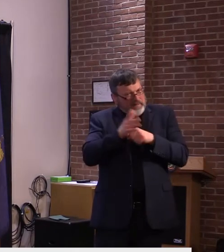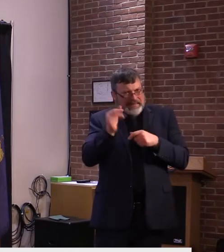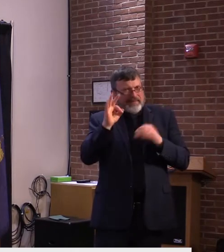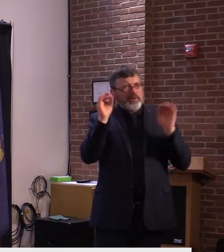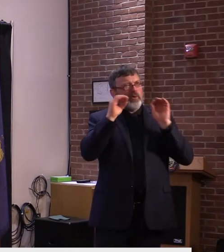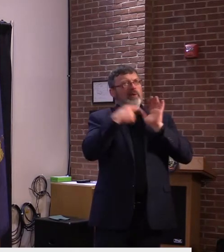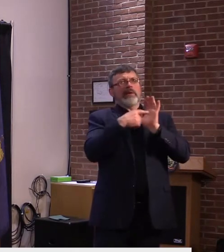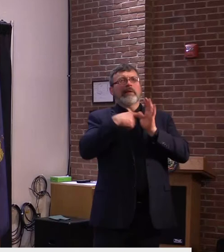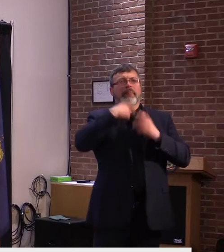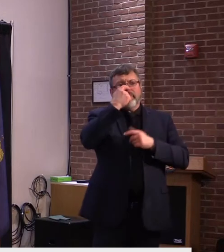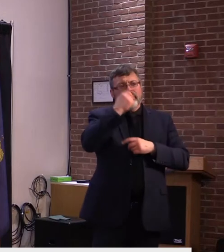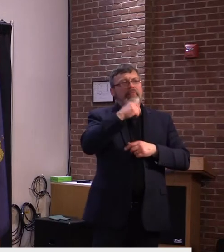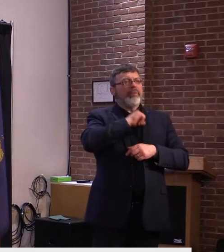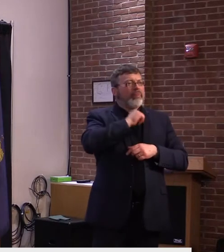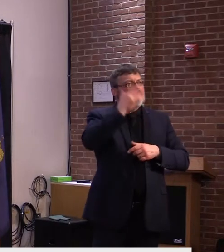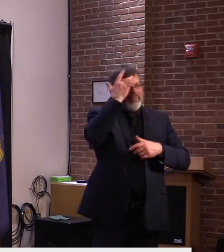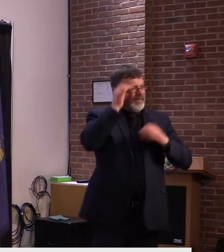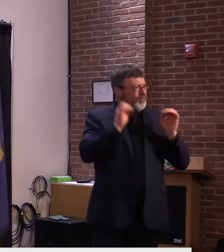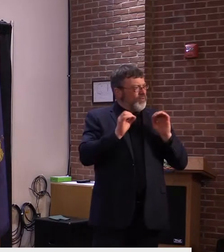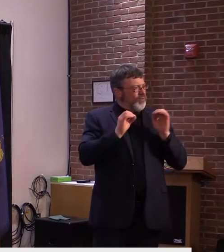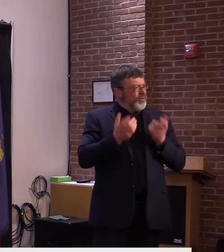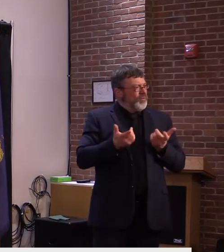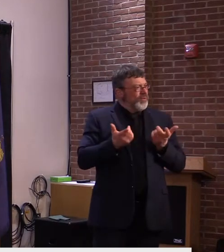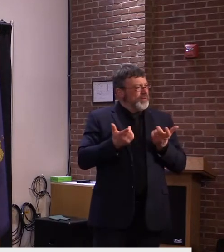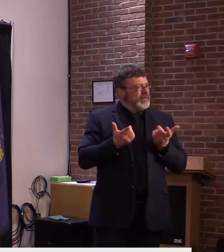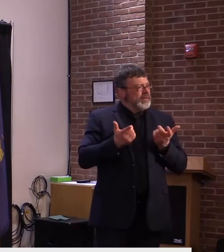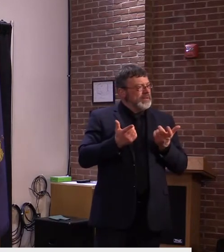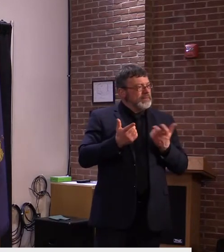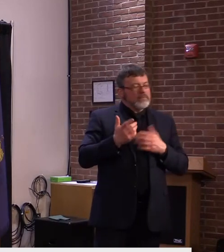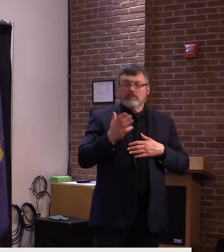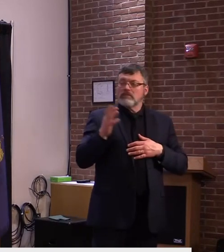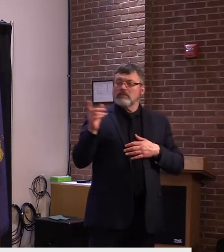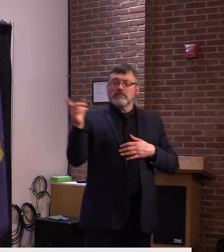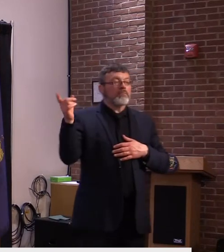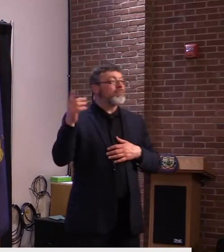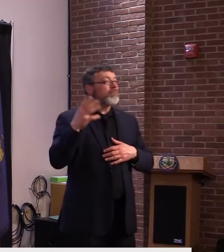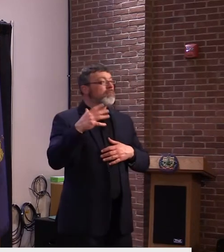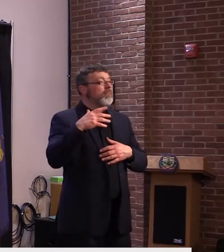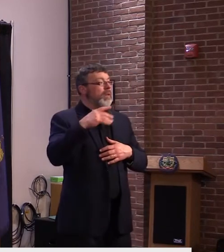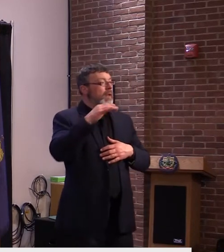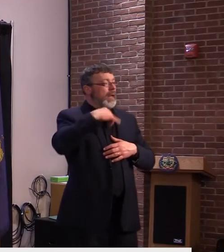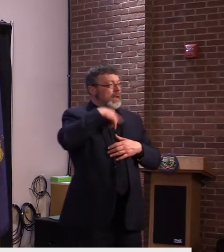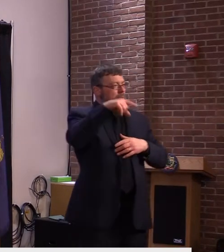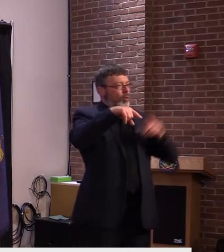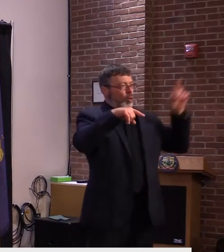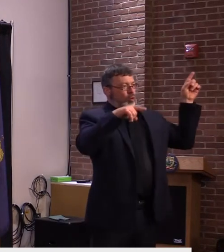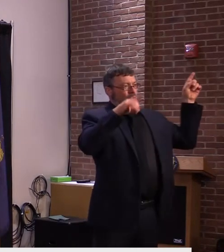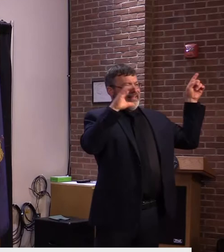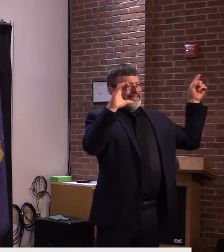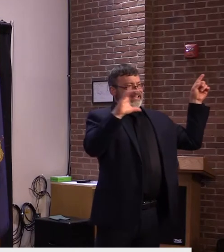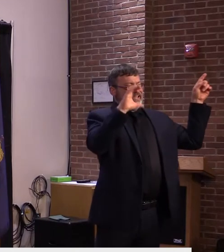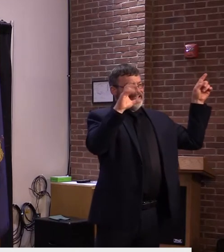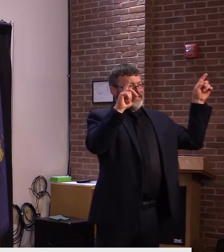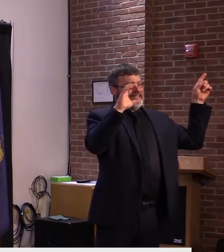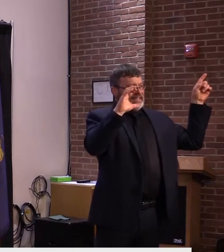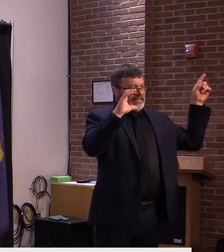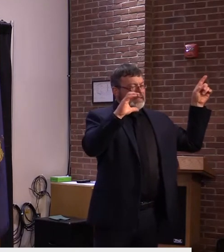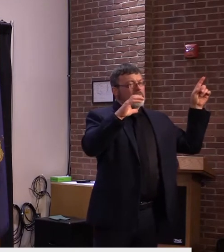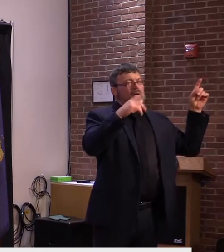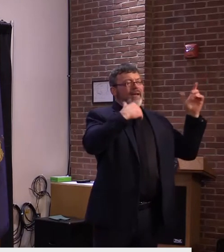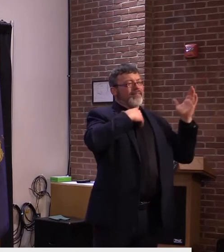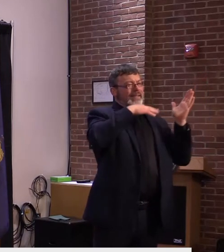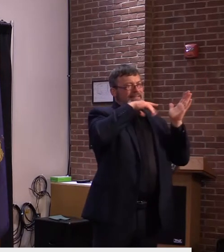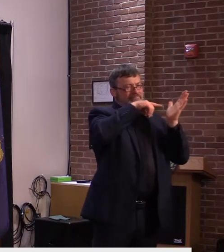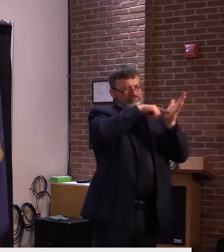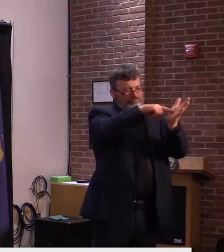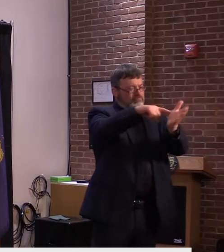Yeah, thank you, Lisa. I was referring to one of the academic studies that was conducted. It looked at 13,000 infections that